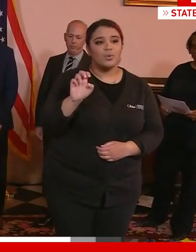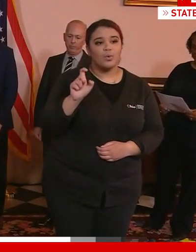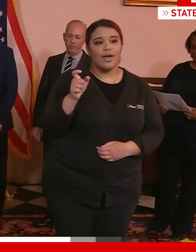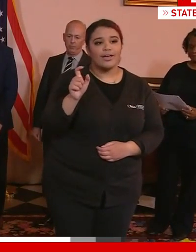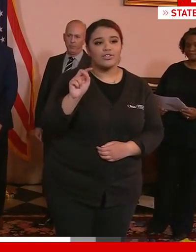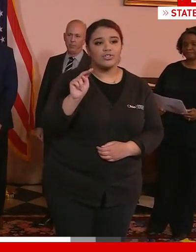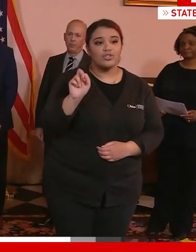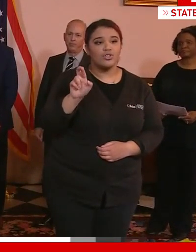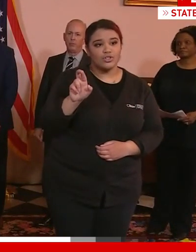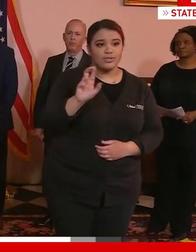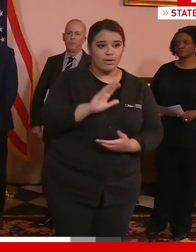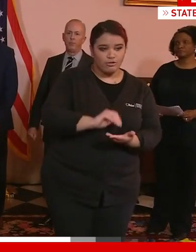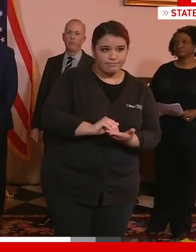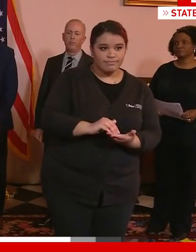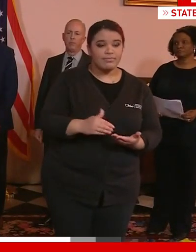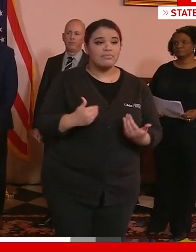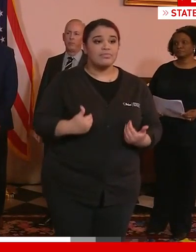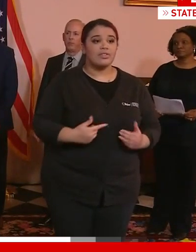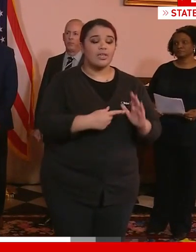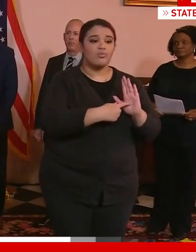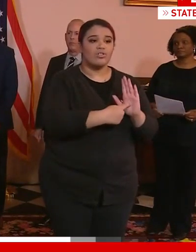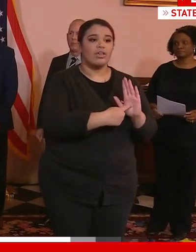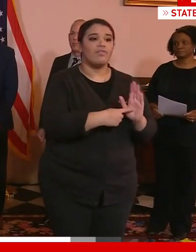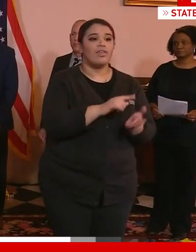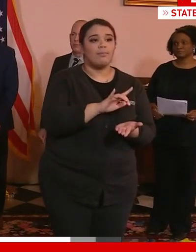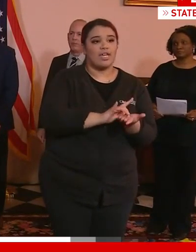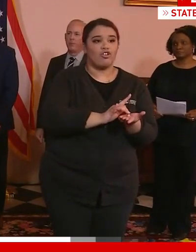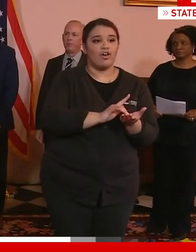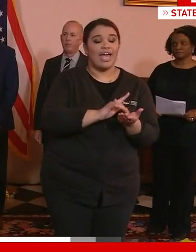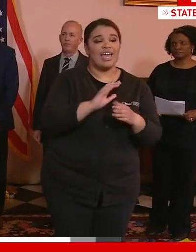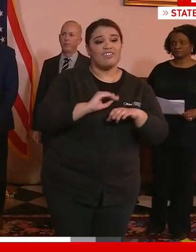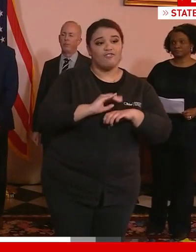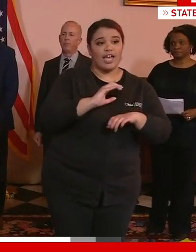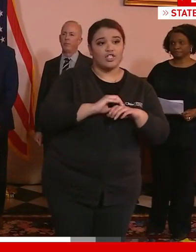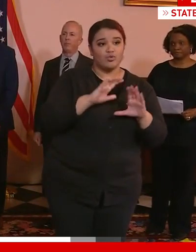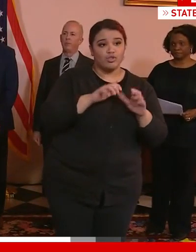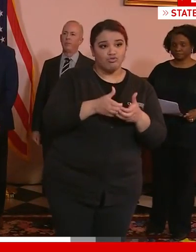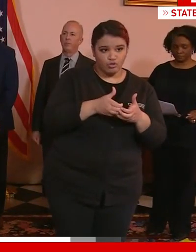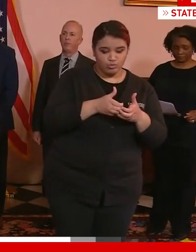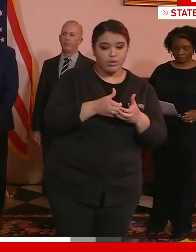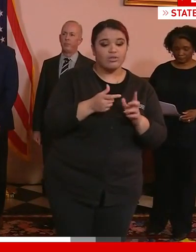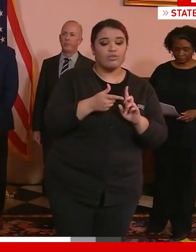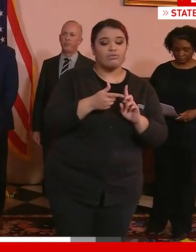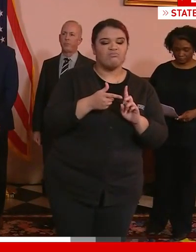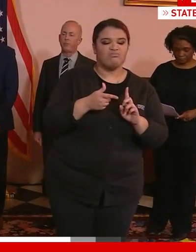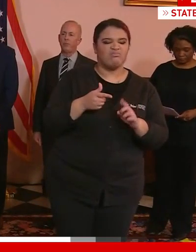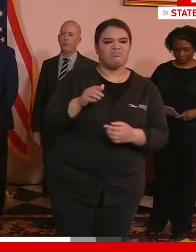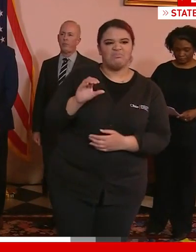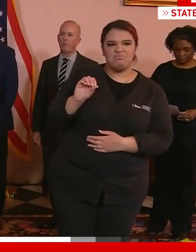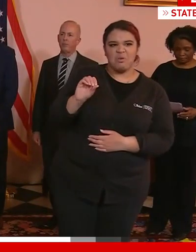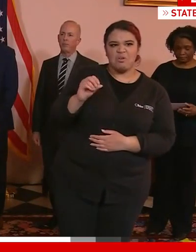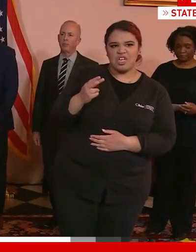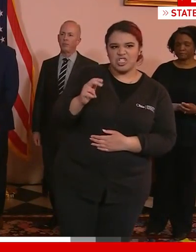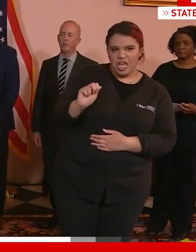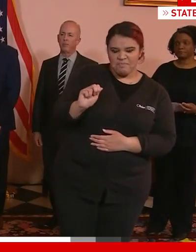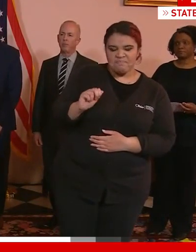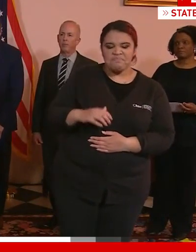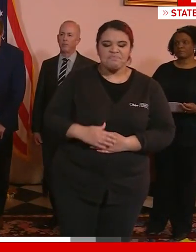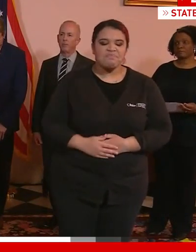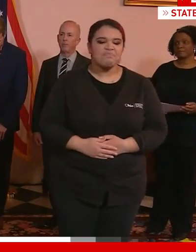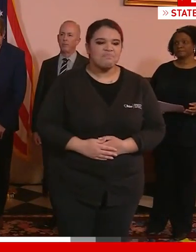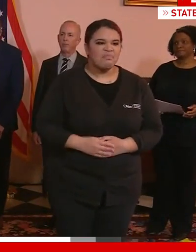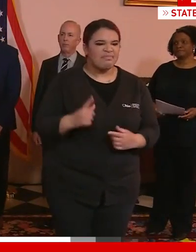medical advisory group from the OHA that's been working with the governor's office over the past couple of weeks. As Mike said, we